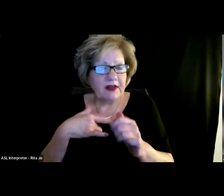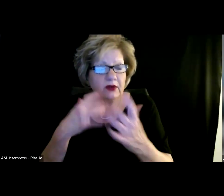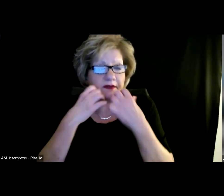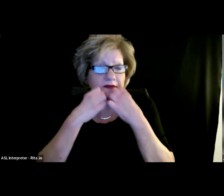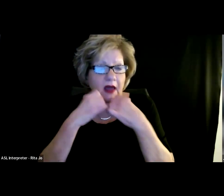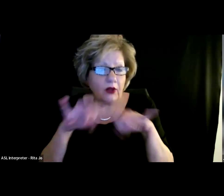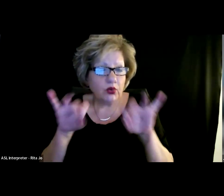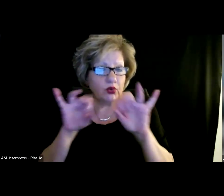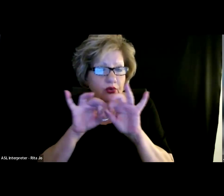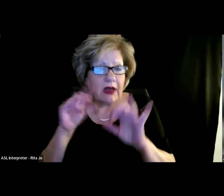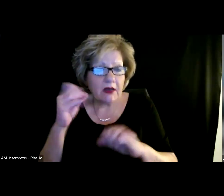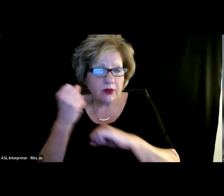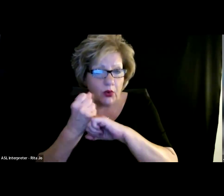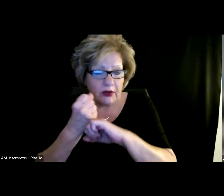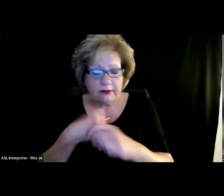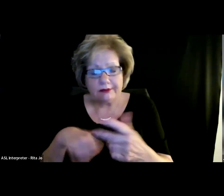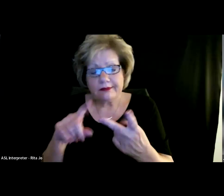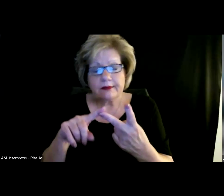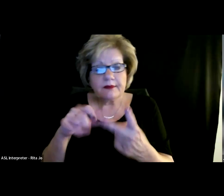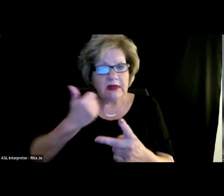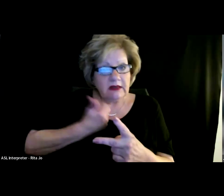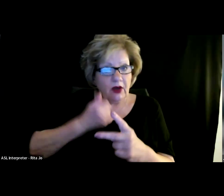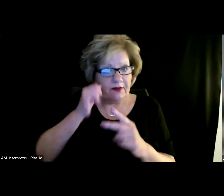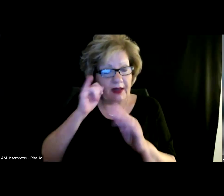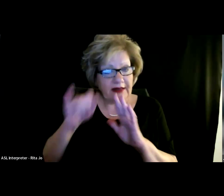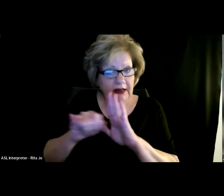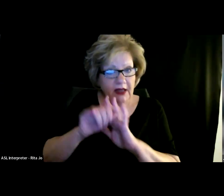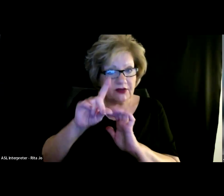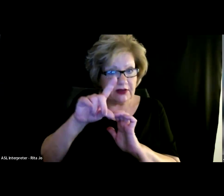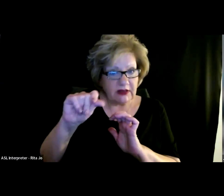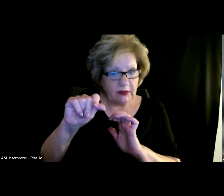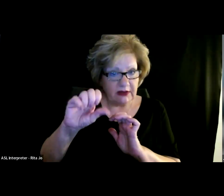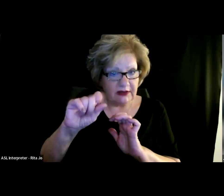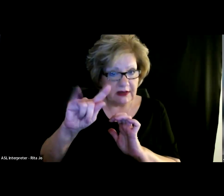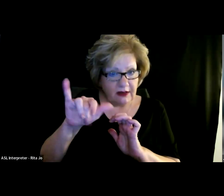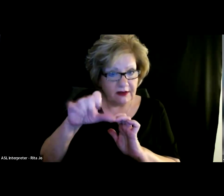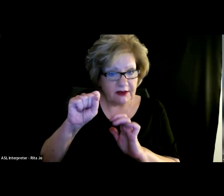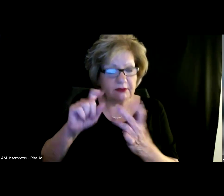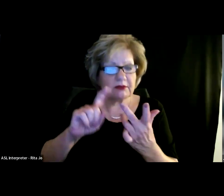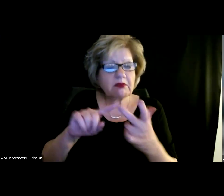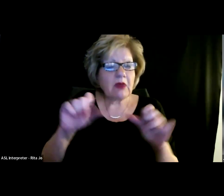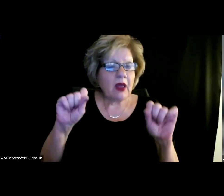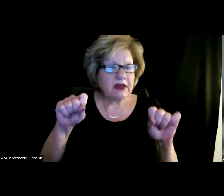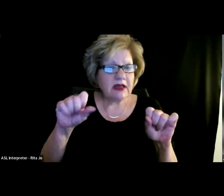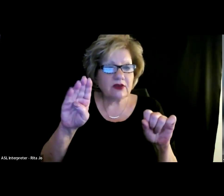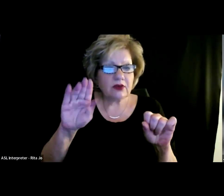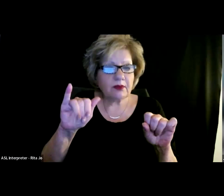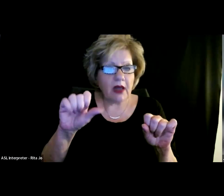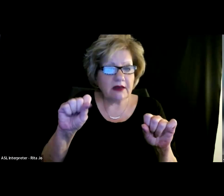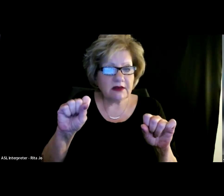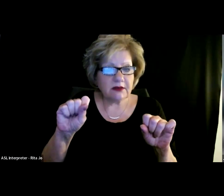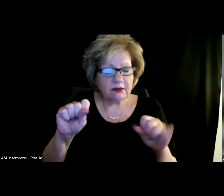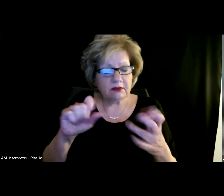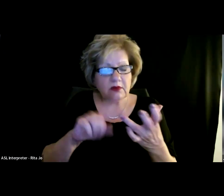This includes improving self-identification of disability status, addressing potential biases, and providing resources and support that cater